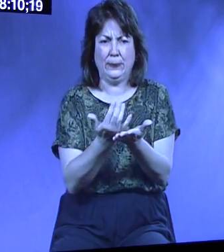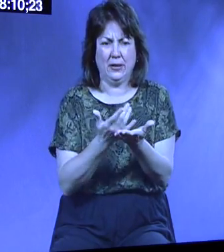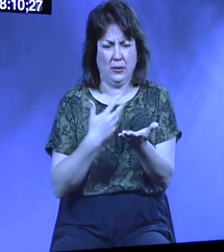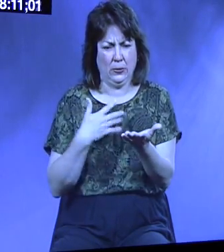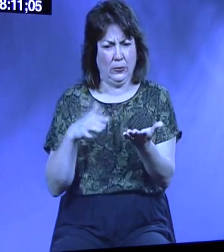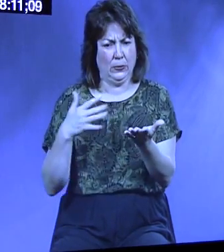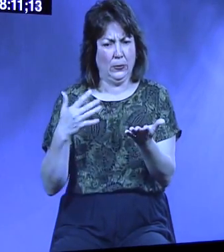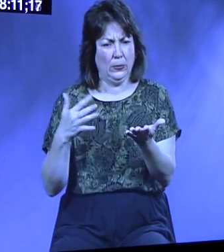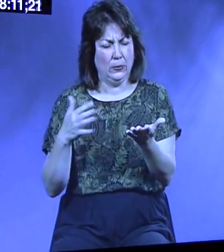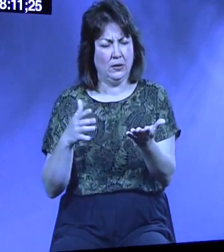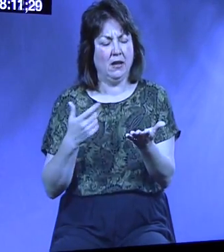kind of hot.